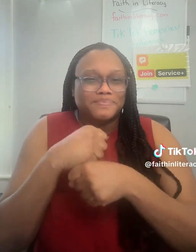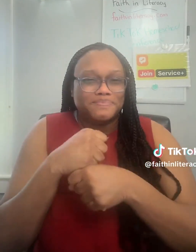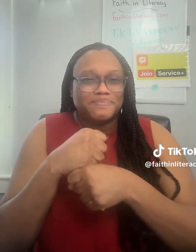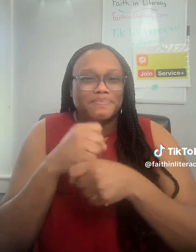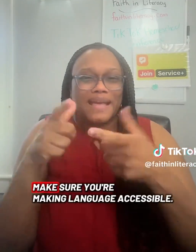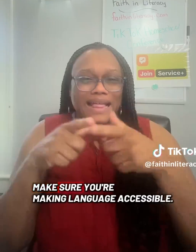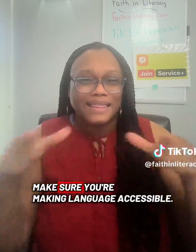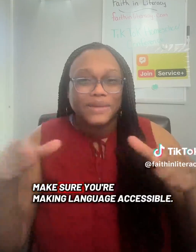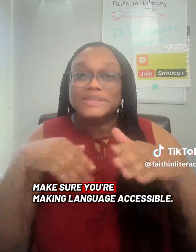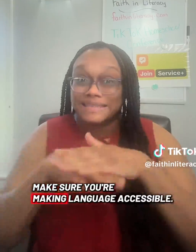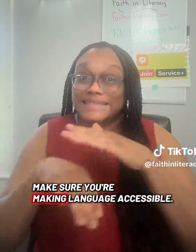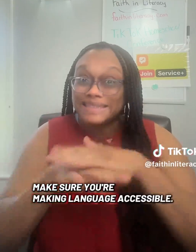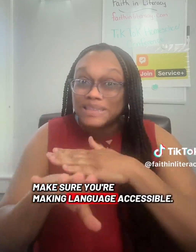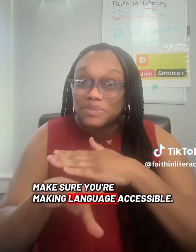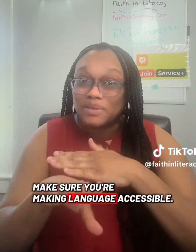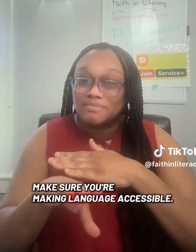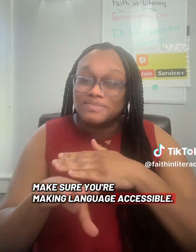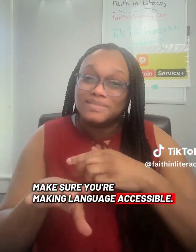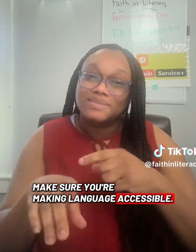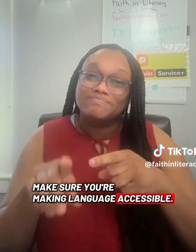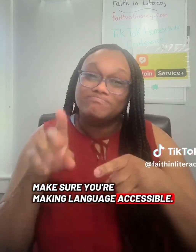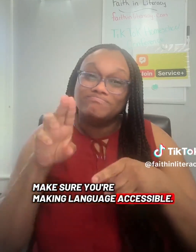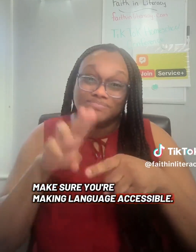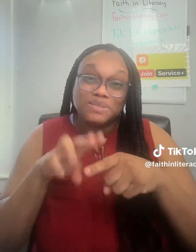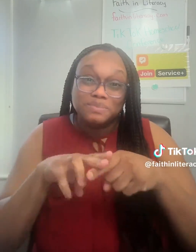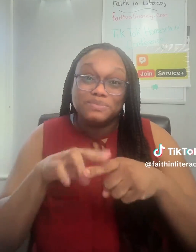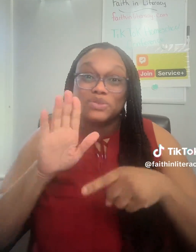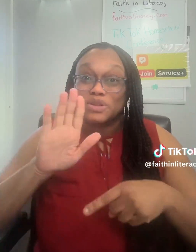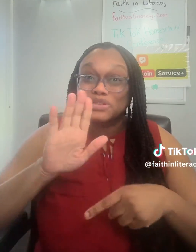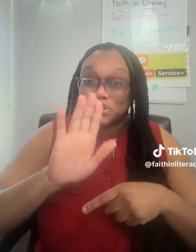You want to make sure you're making language accessible.